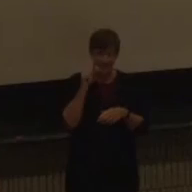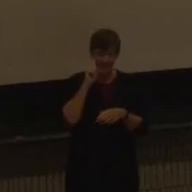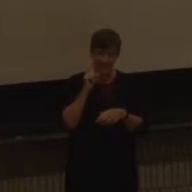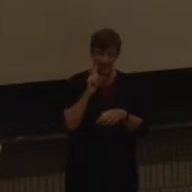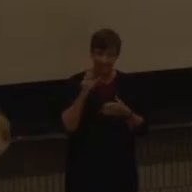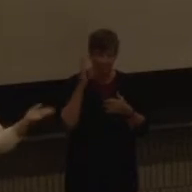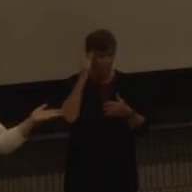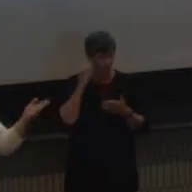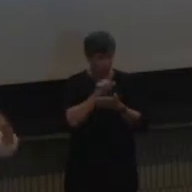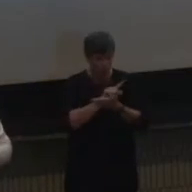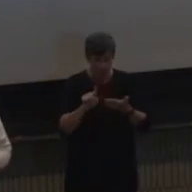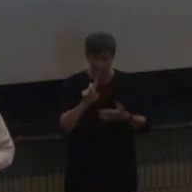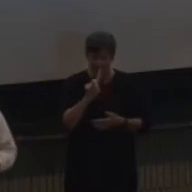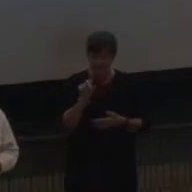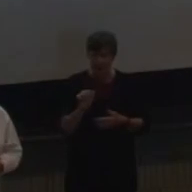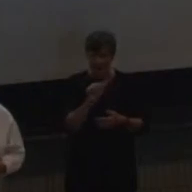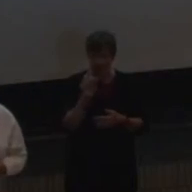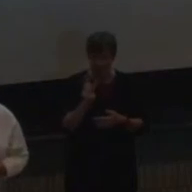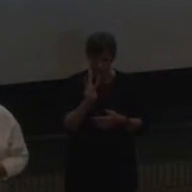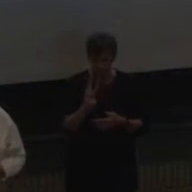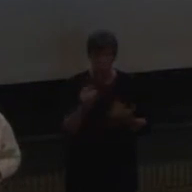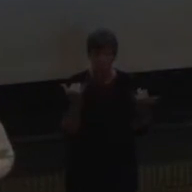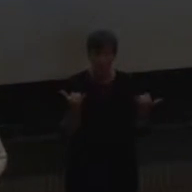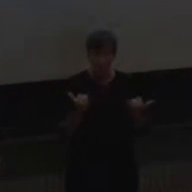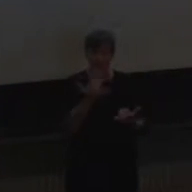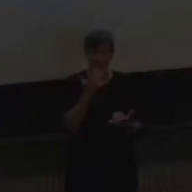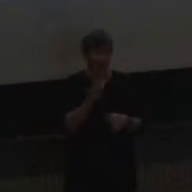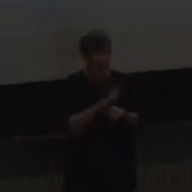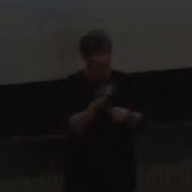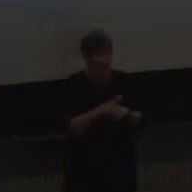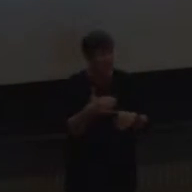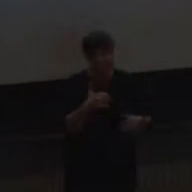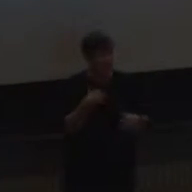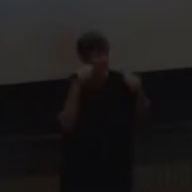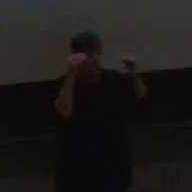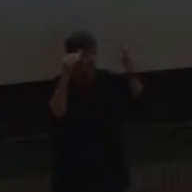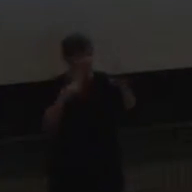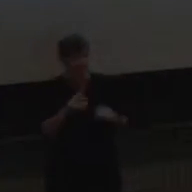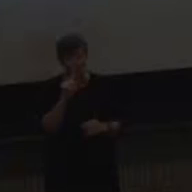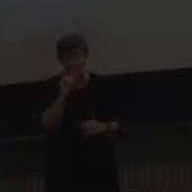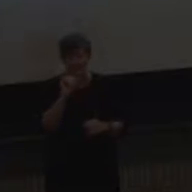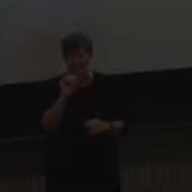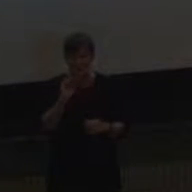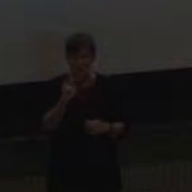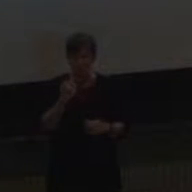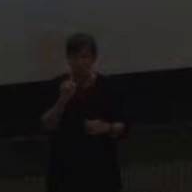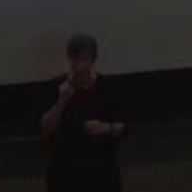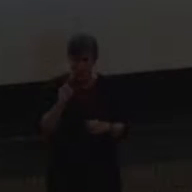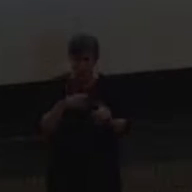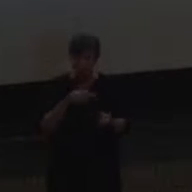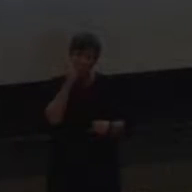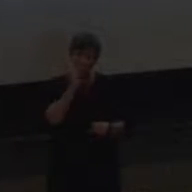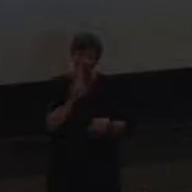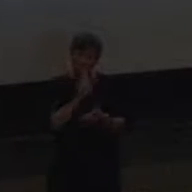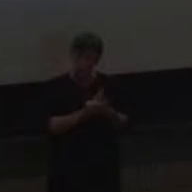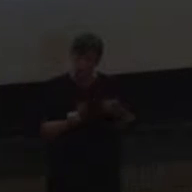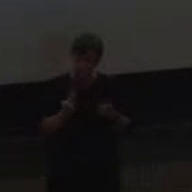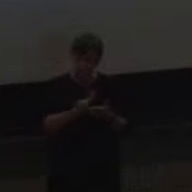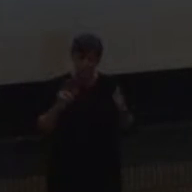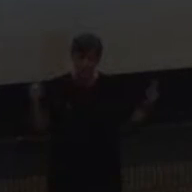today we are lucky enough to have Professor Tim Riker from Brown University coming to talk to you. We were lucky enough to have him as